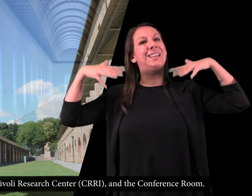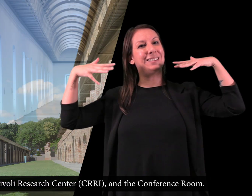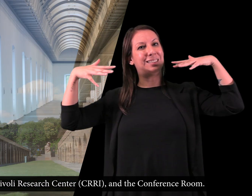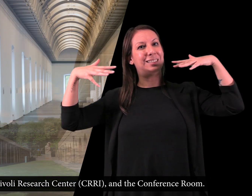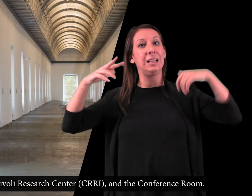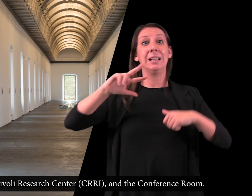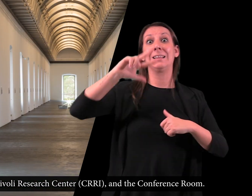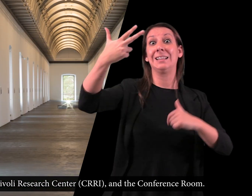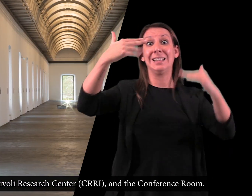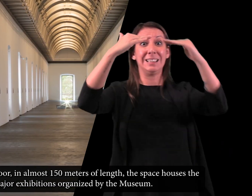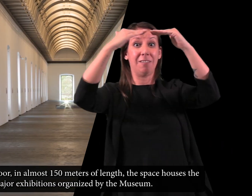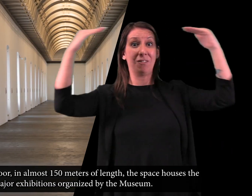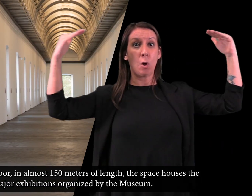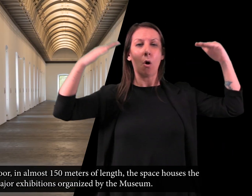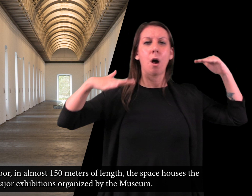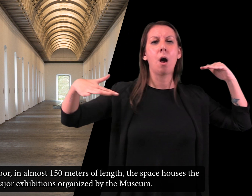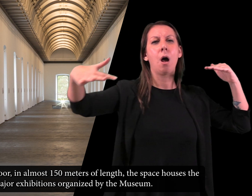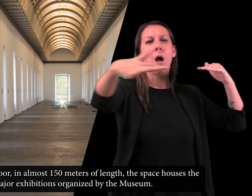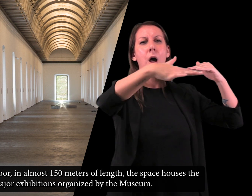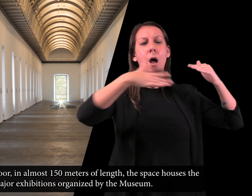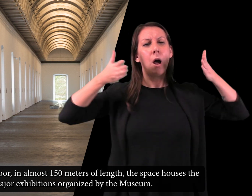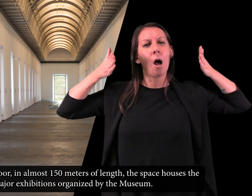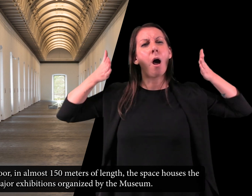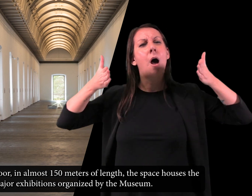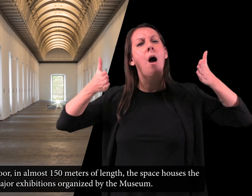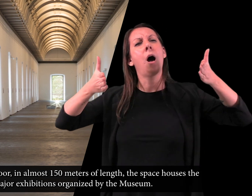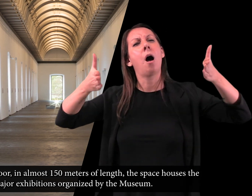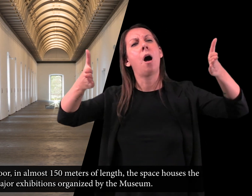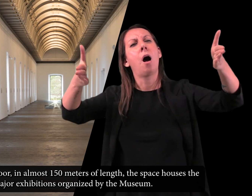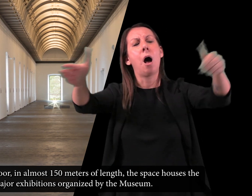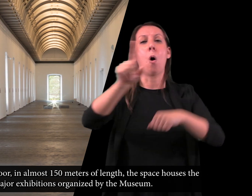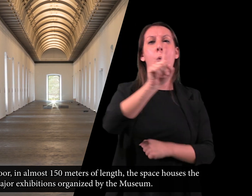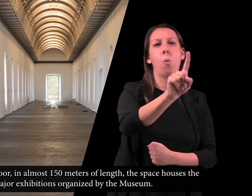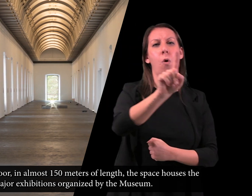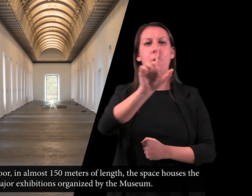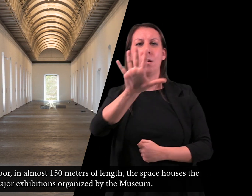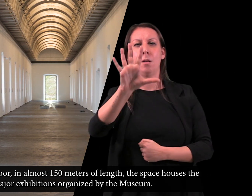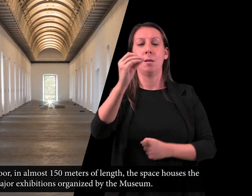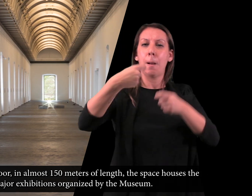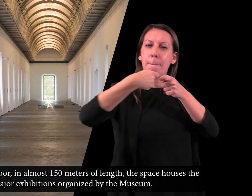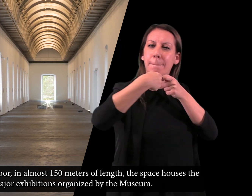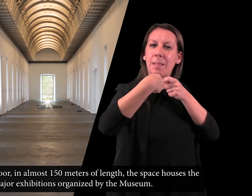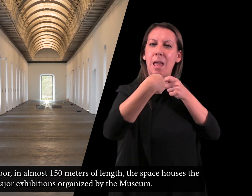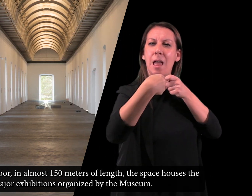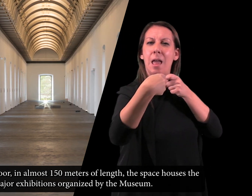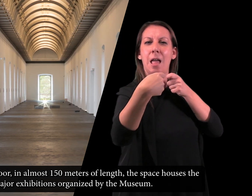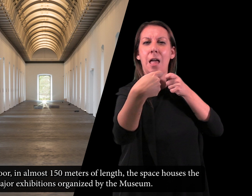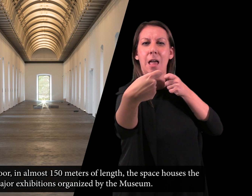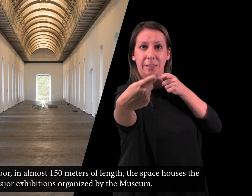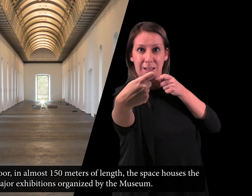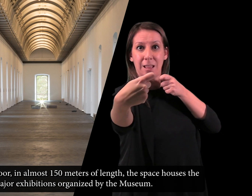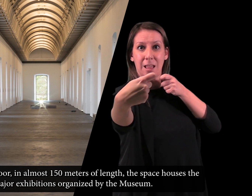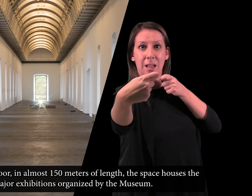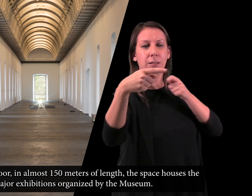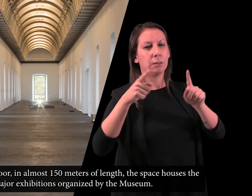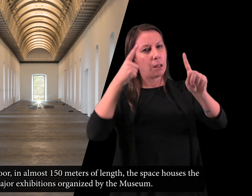On the third floor, in almost 150 meters of length, the space houses the